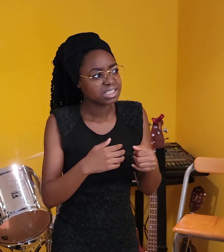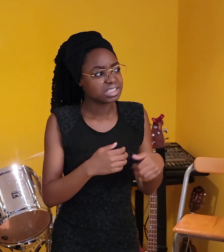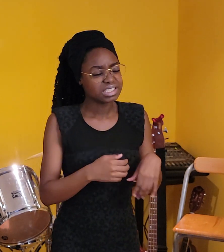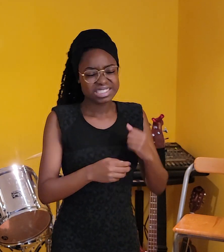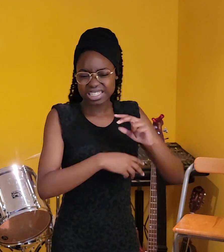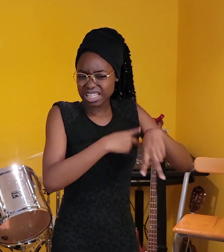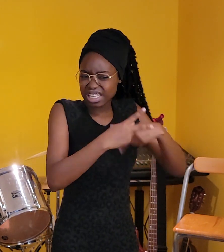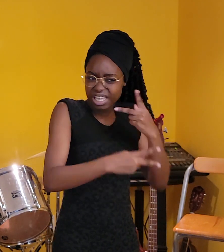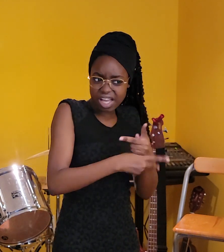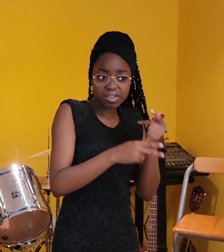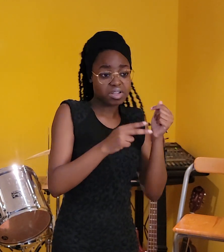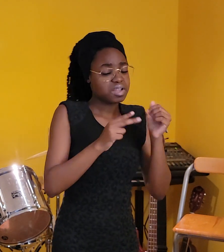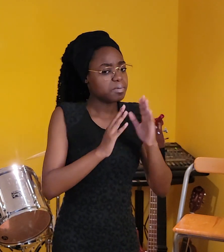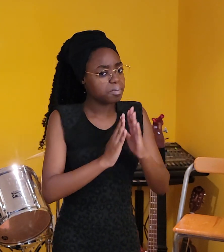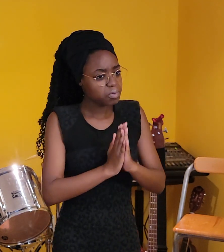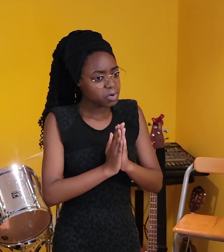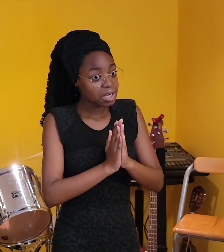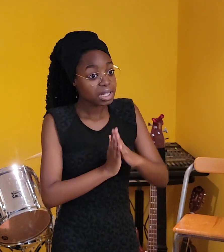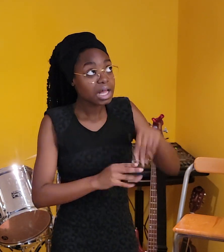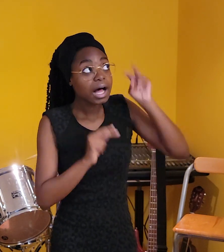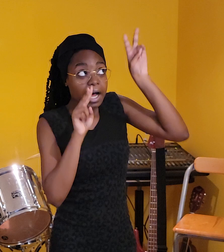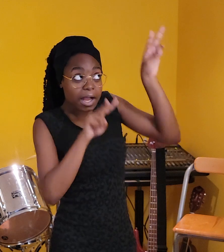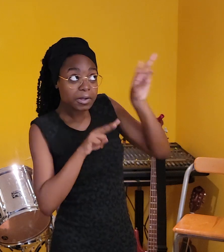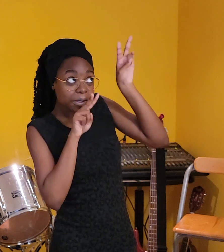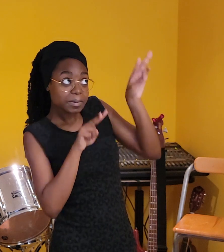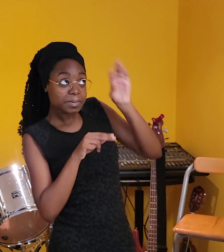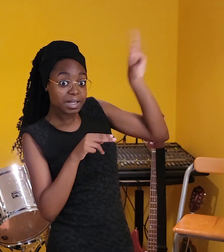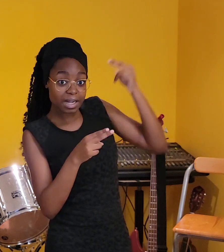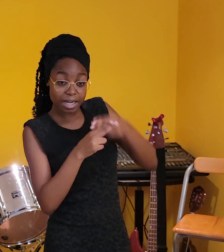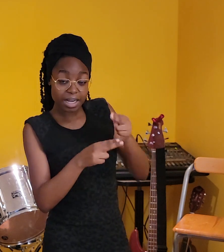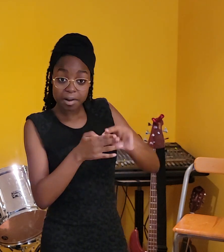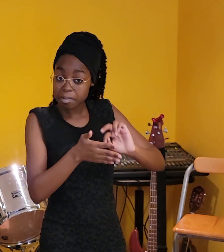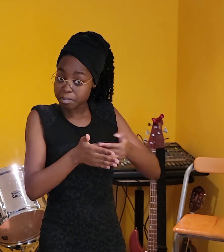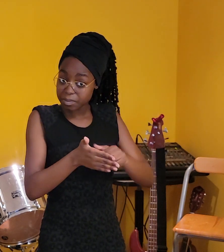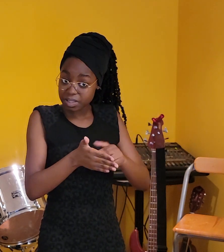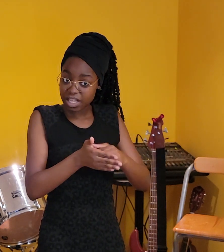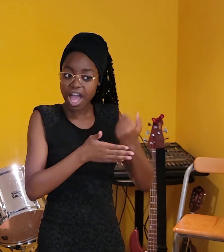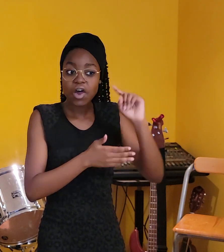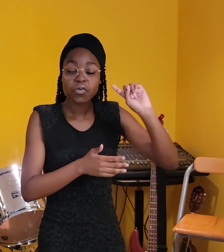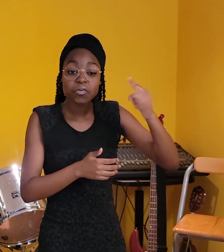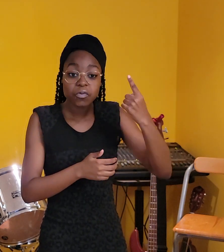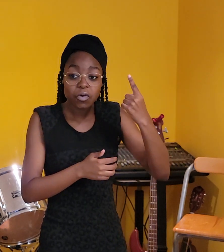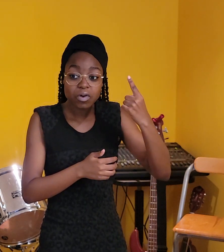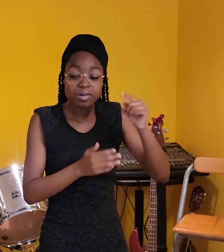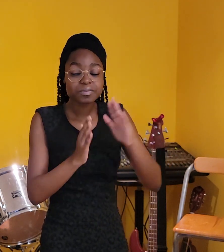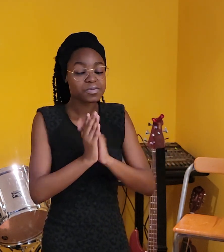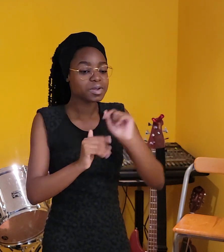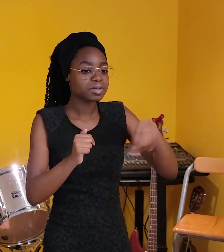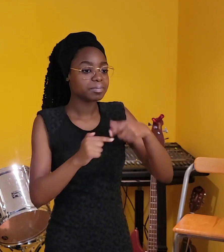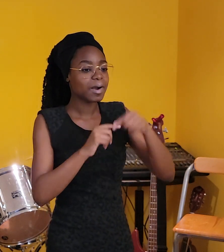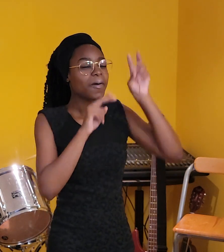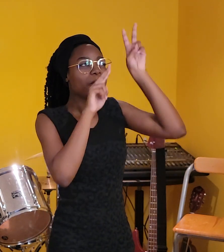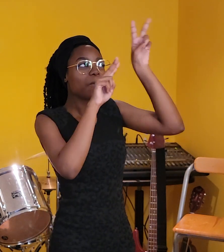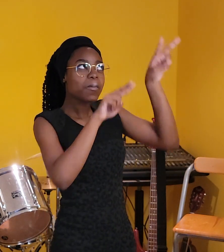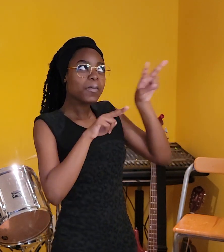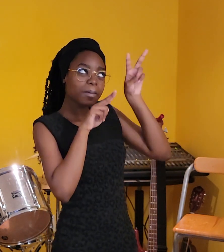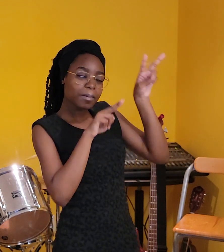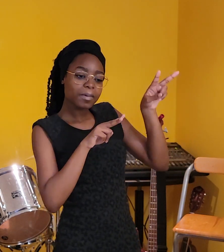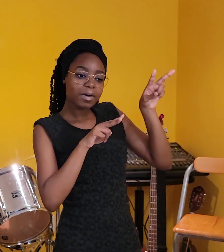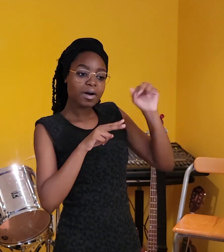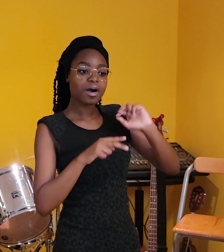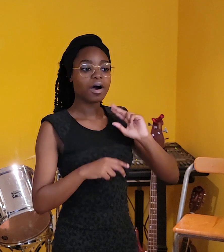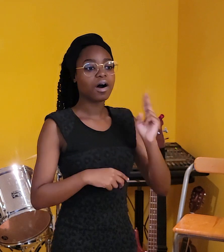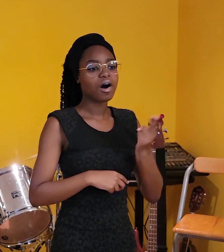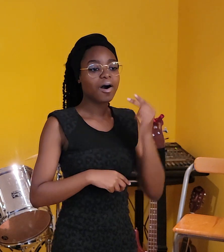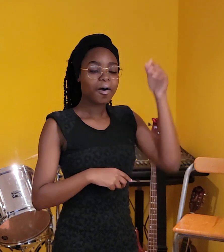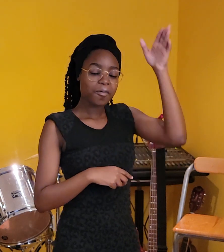pray, "Hallowed be thy name" means that first prayer is about hallowing our Father who art in